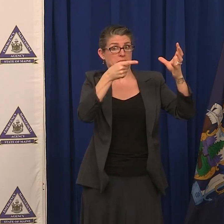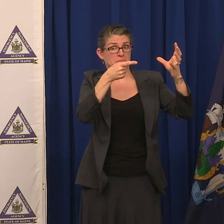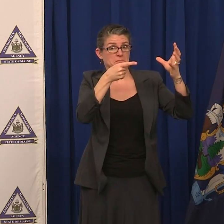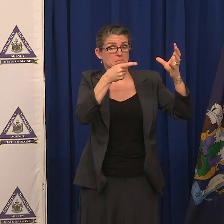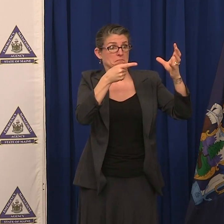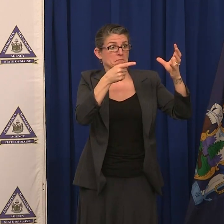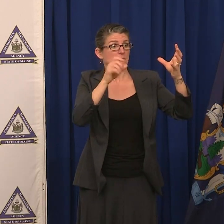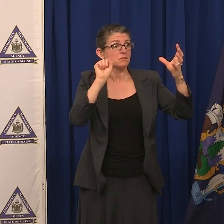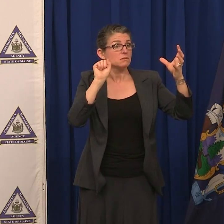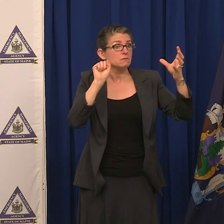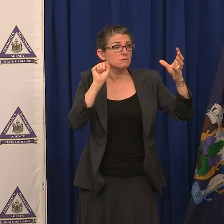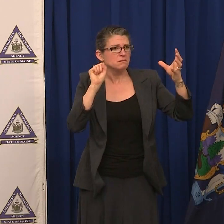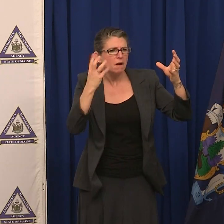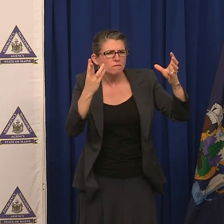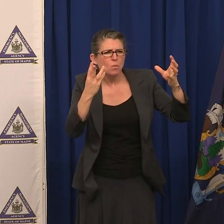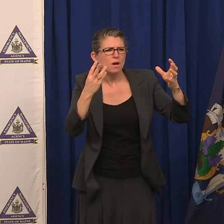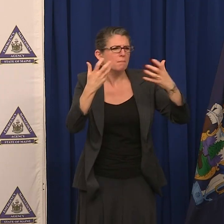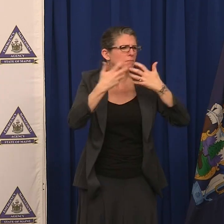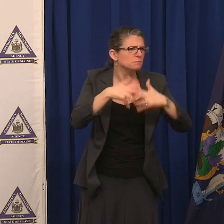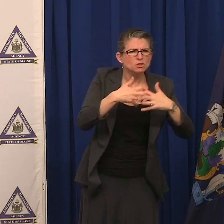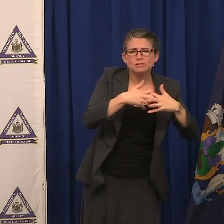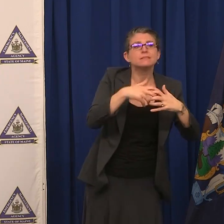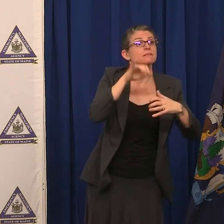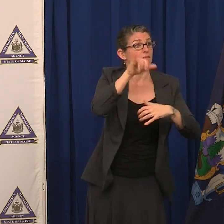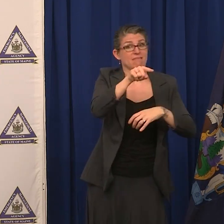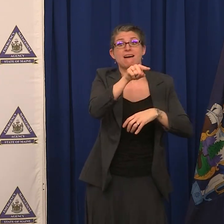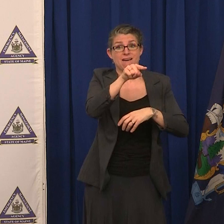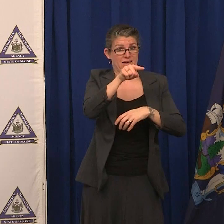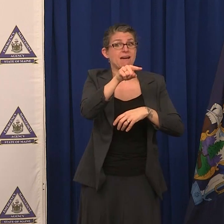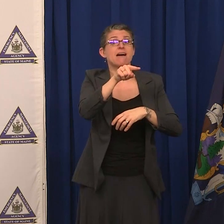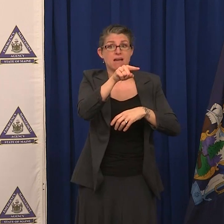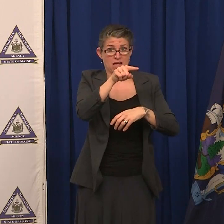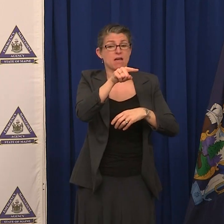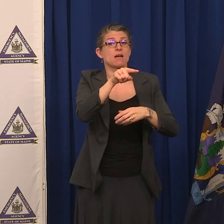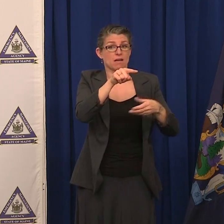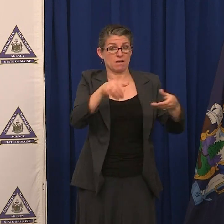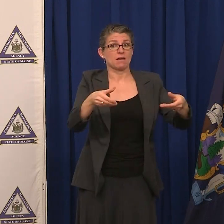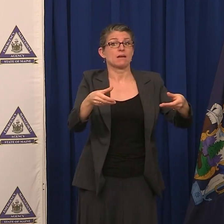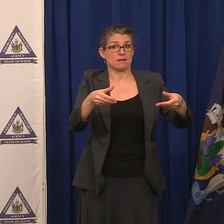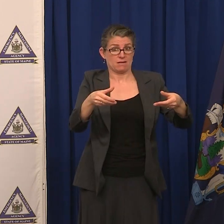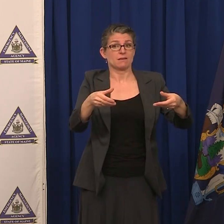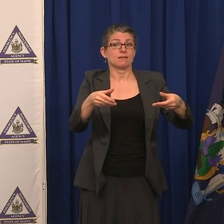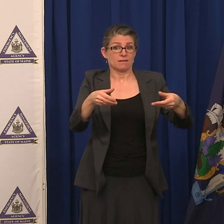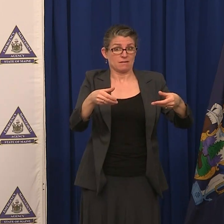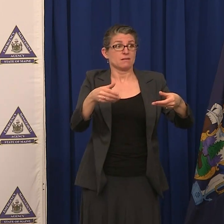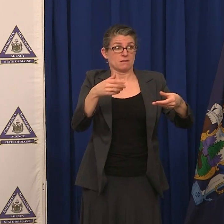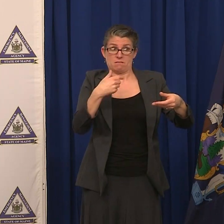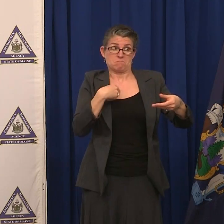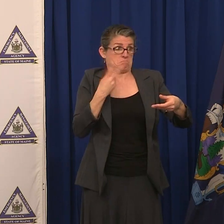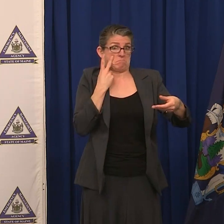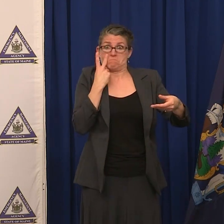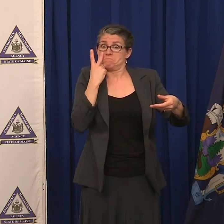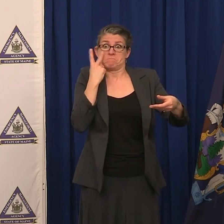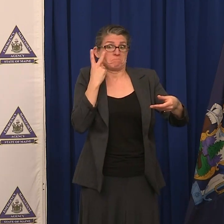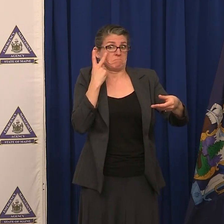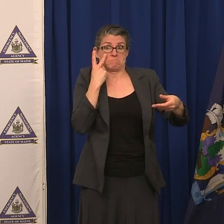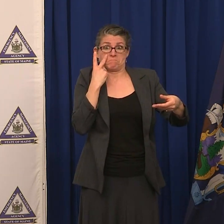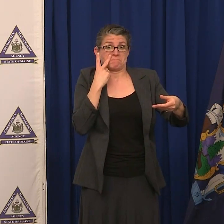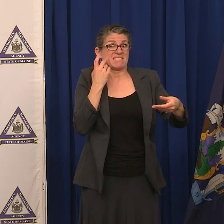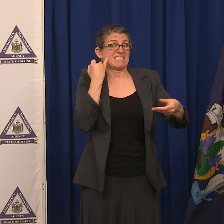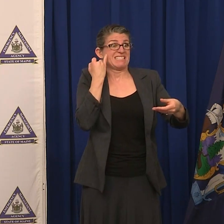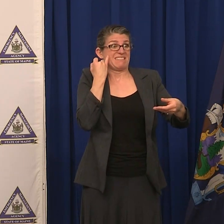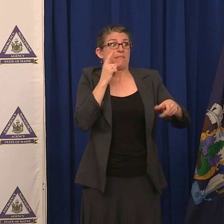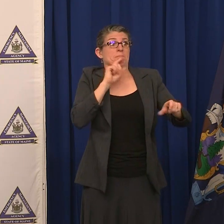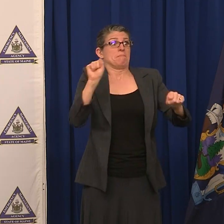a question that that's got to be answered. And then as we've talked about, all tests on some level require